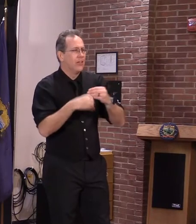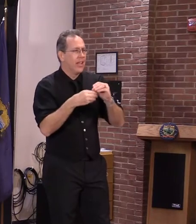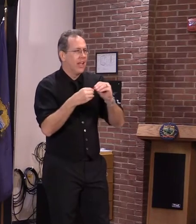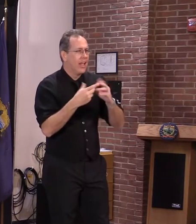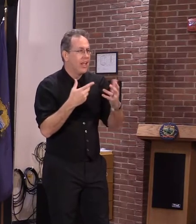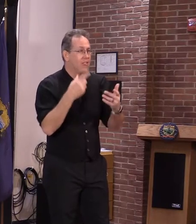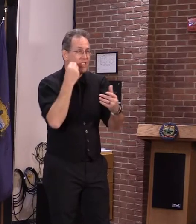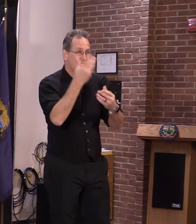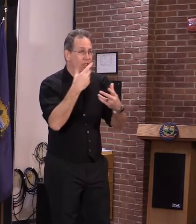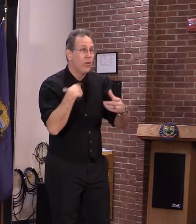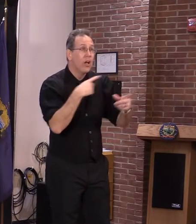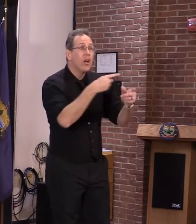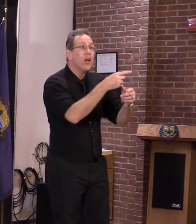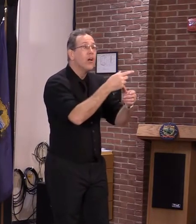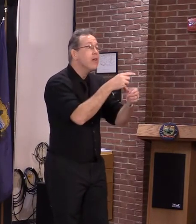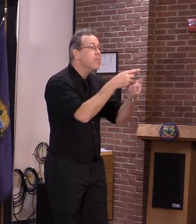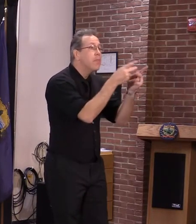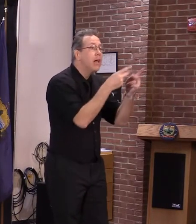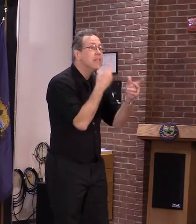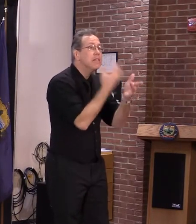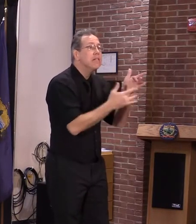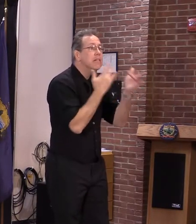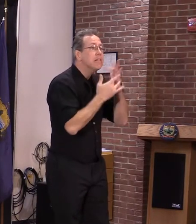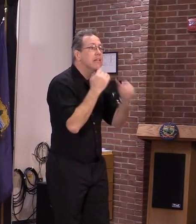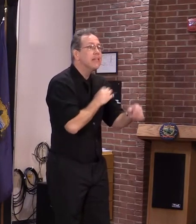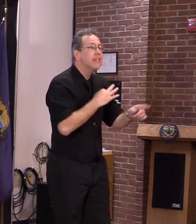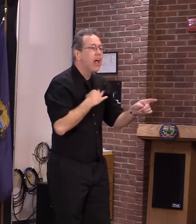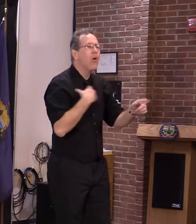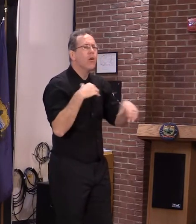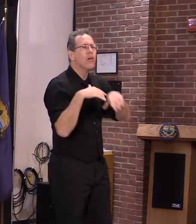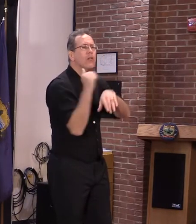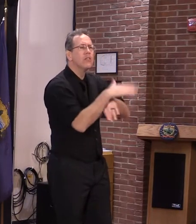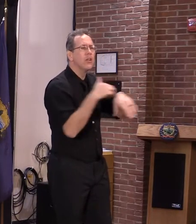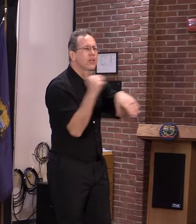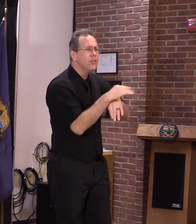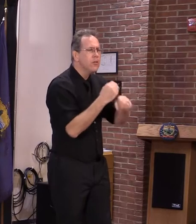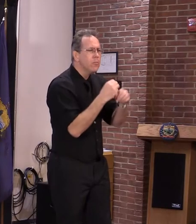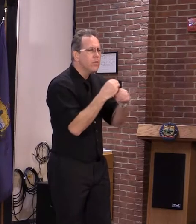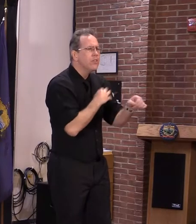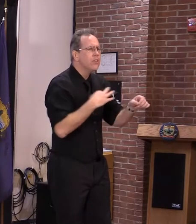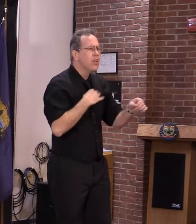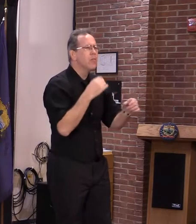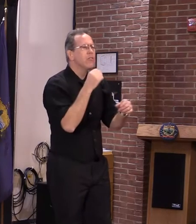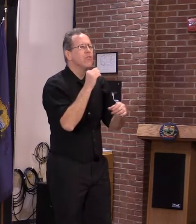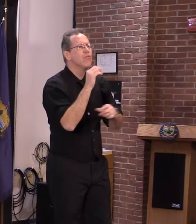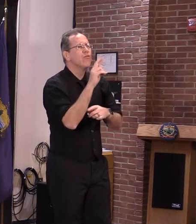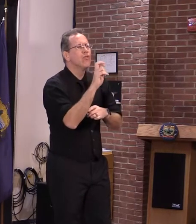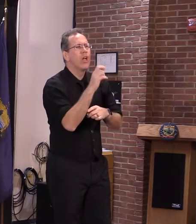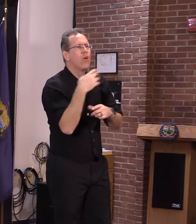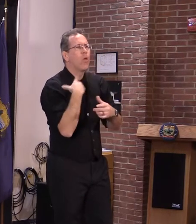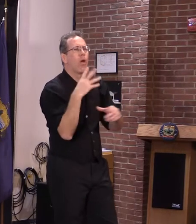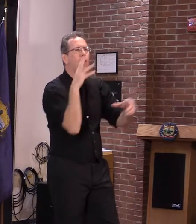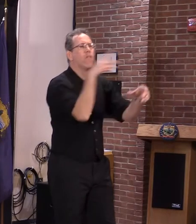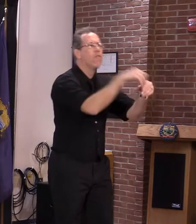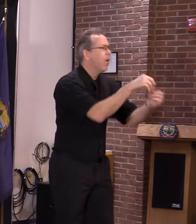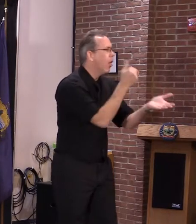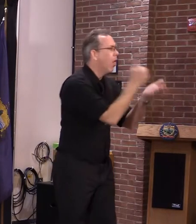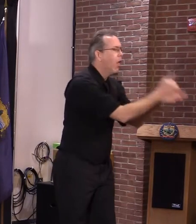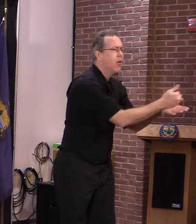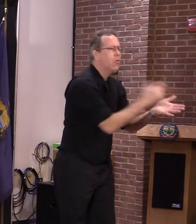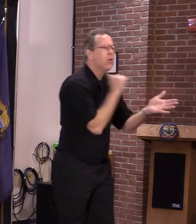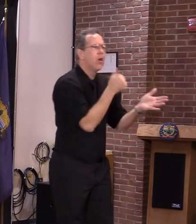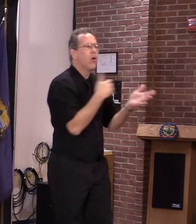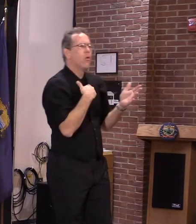those facilities. In some rare instances, we are helping to support facilities who are struggling with